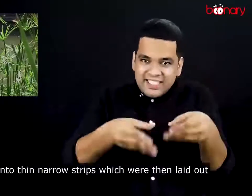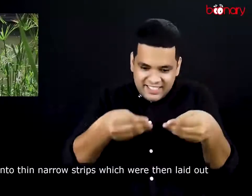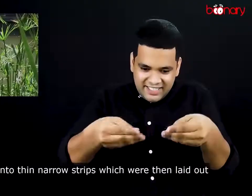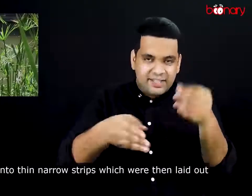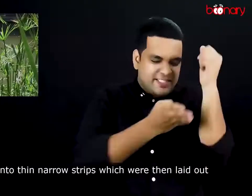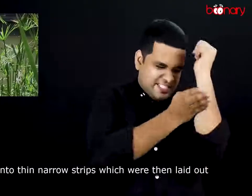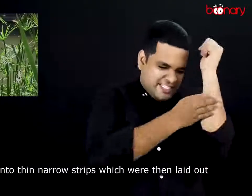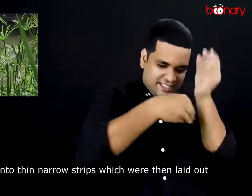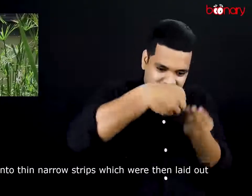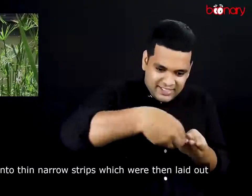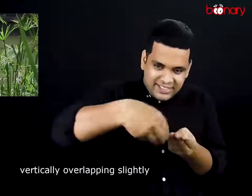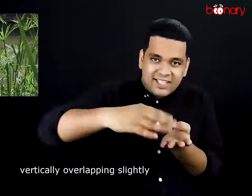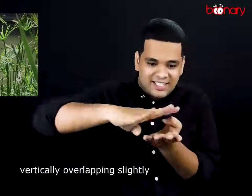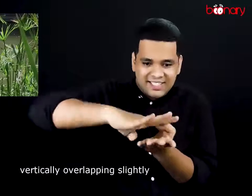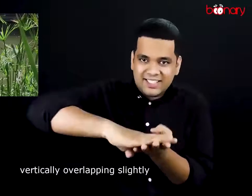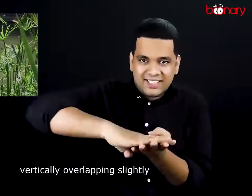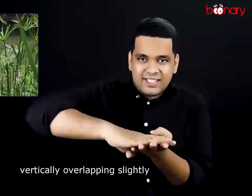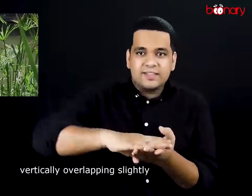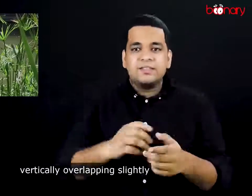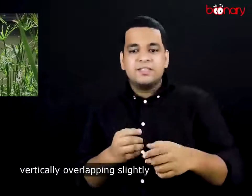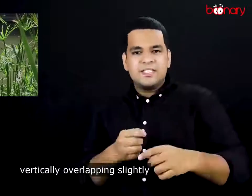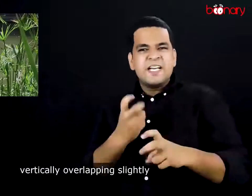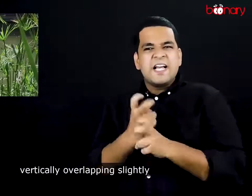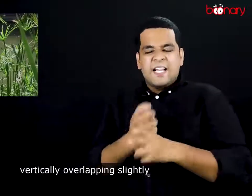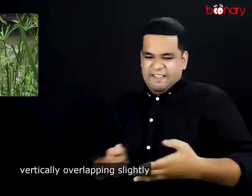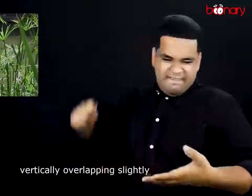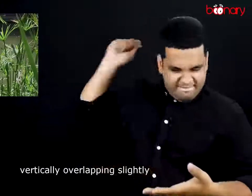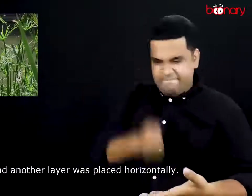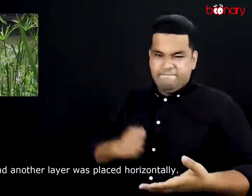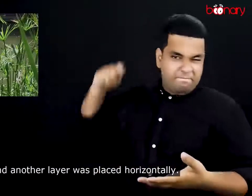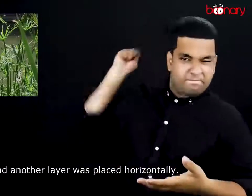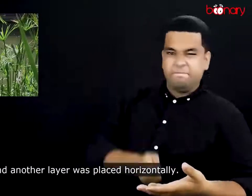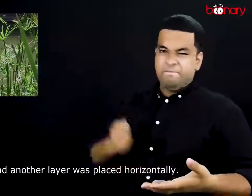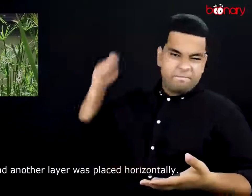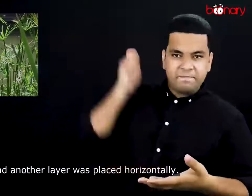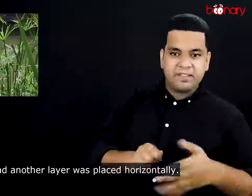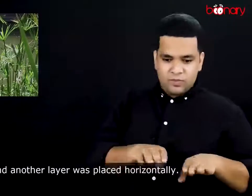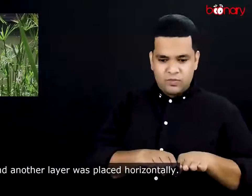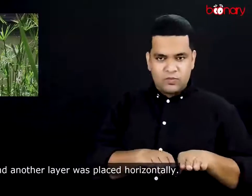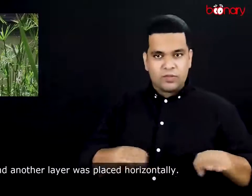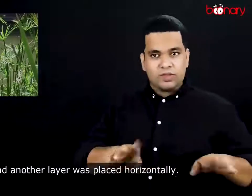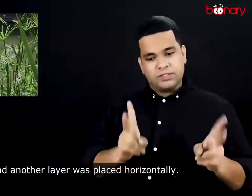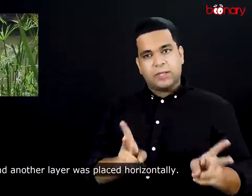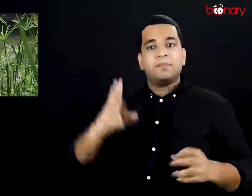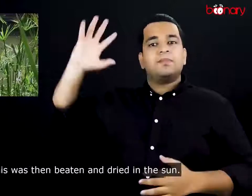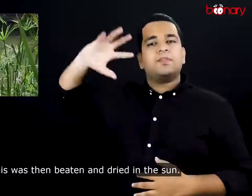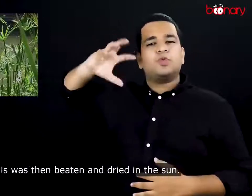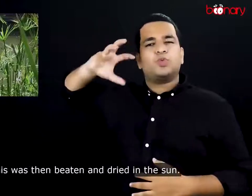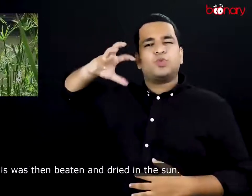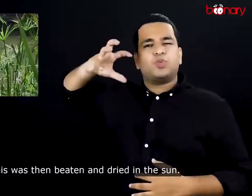strips, which were then laid out vertically, overlapping slightly, and another layer was placed horizontally. This was then beaten